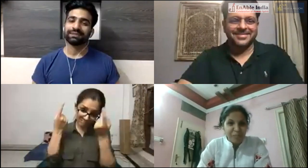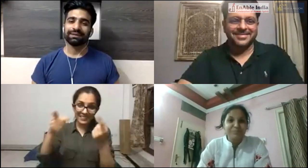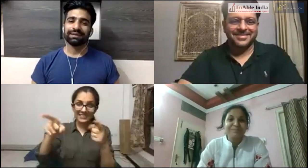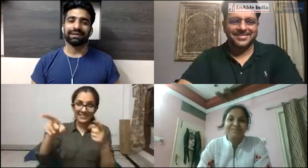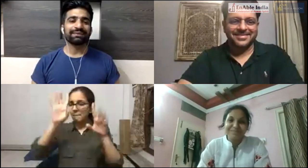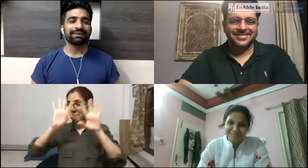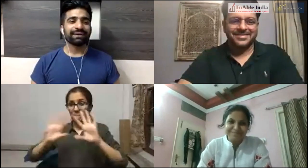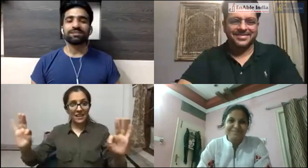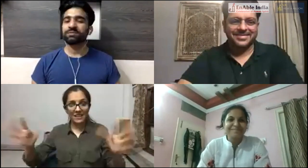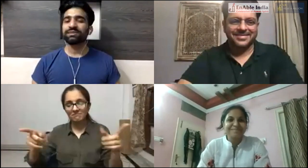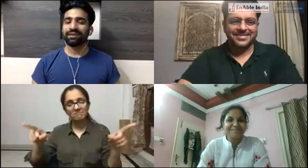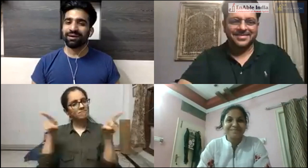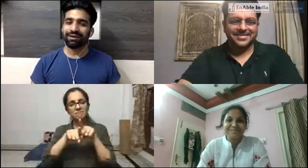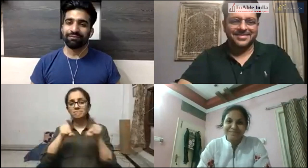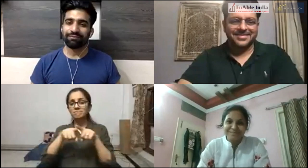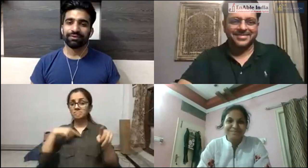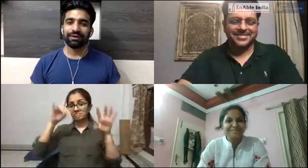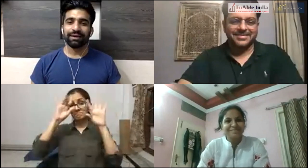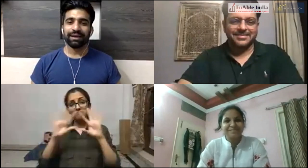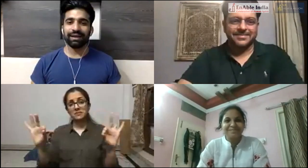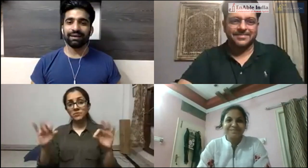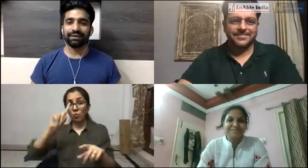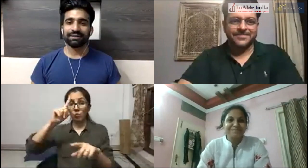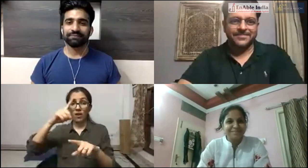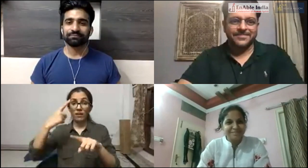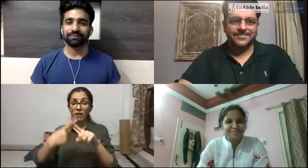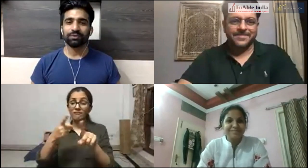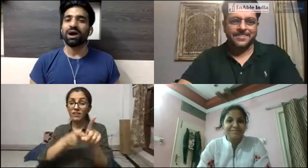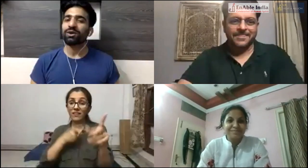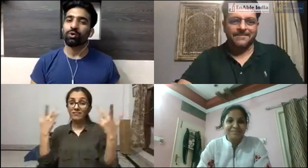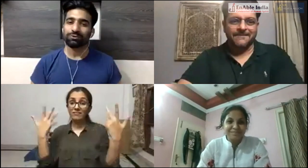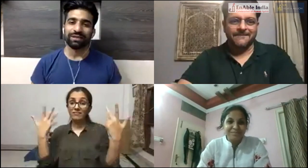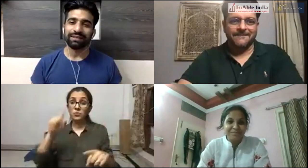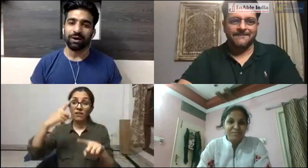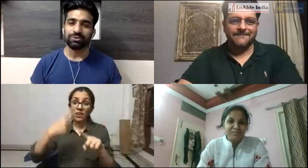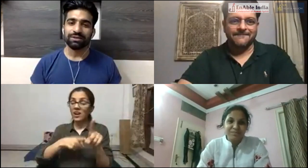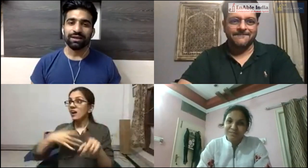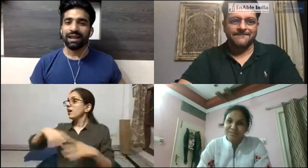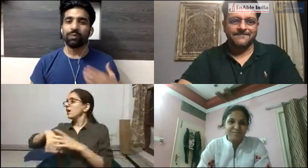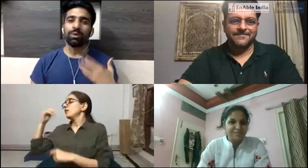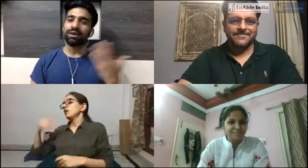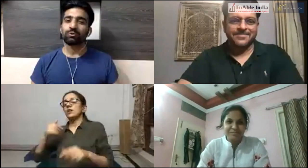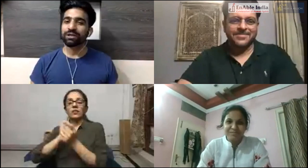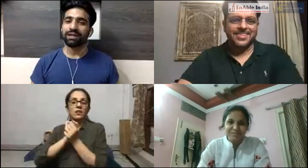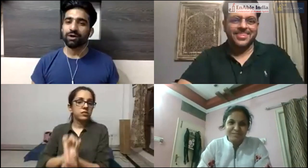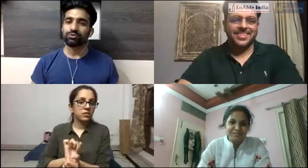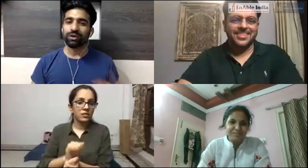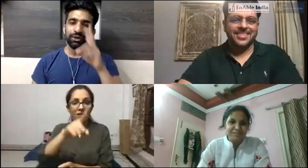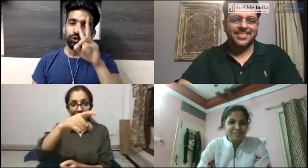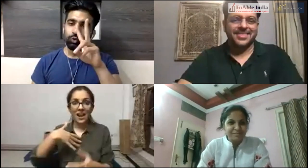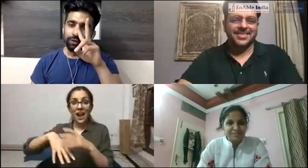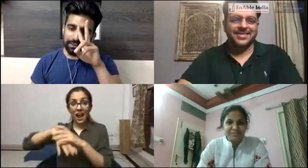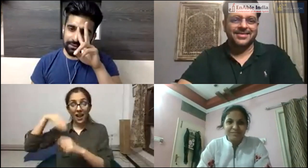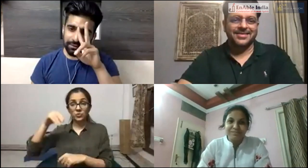Honestly, it it has been year and a half, and you can't go outside the house. And I went outside the house for